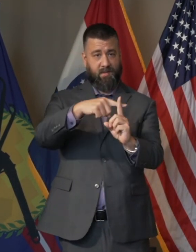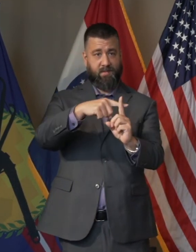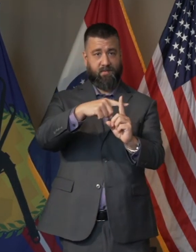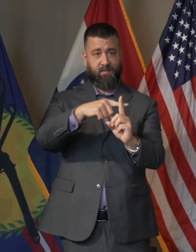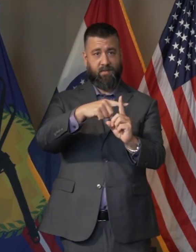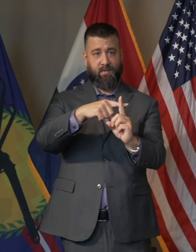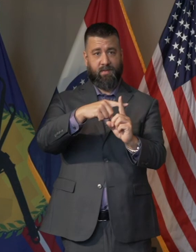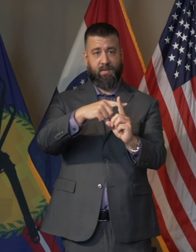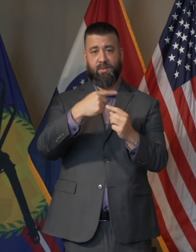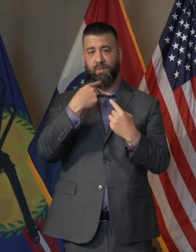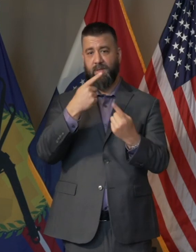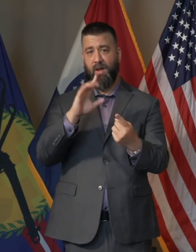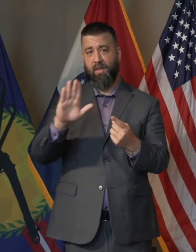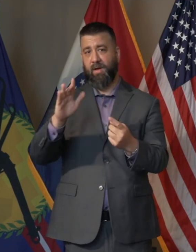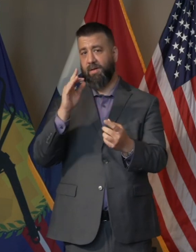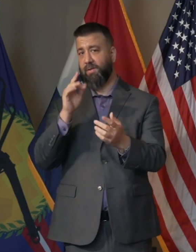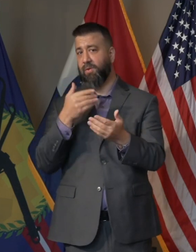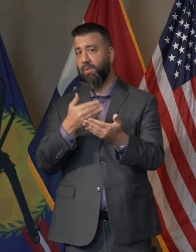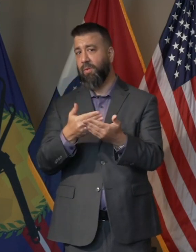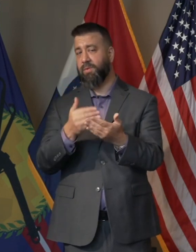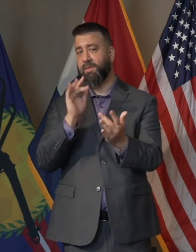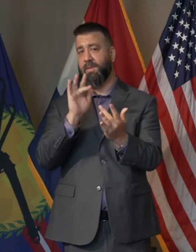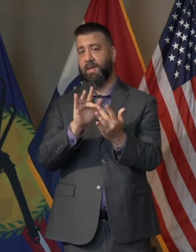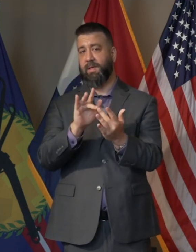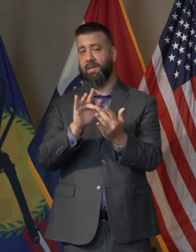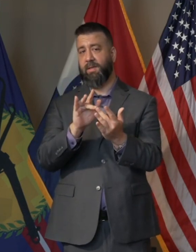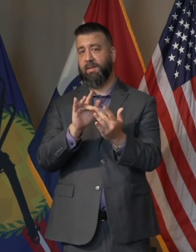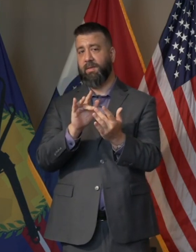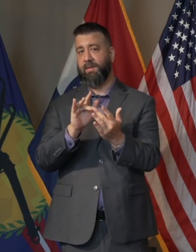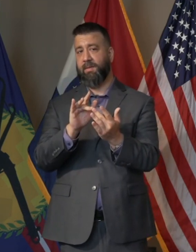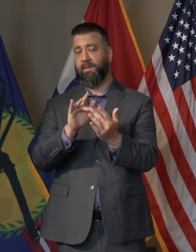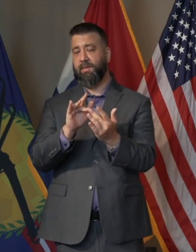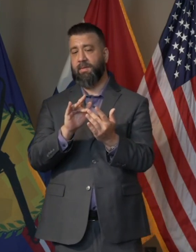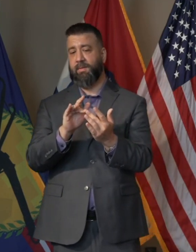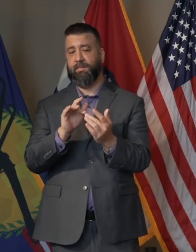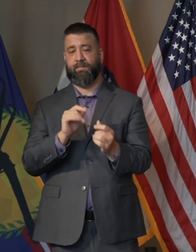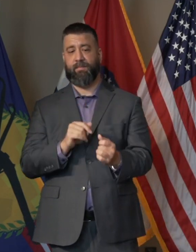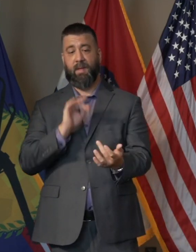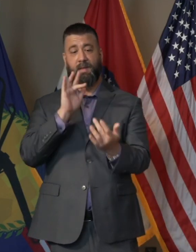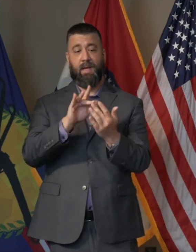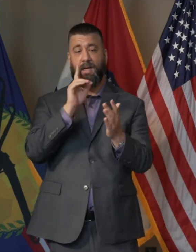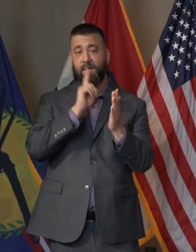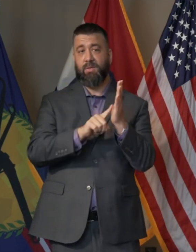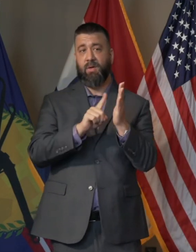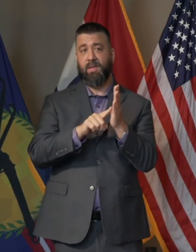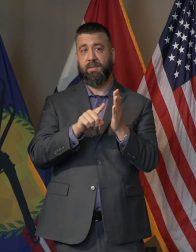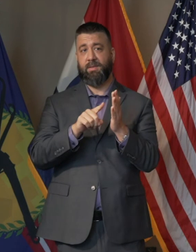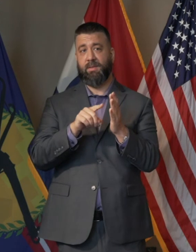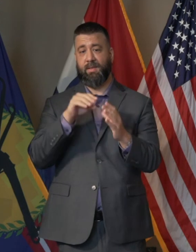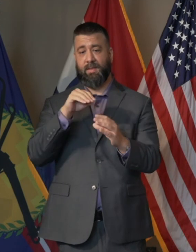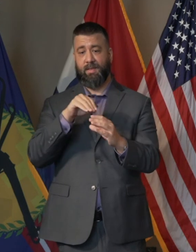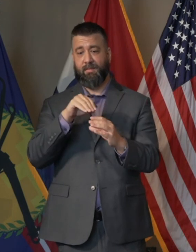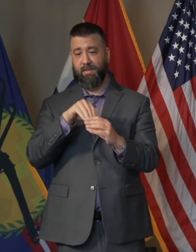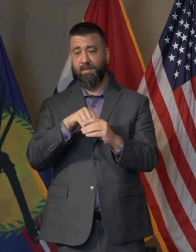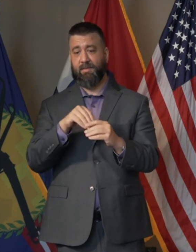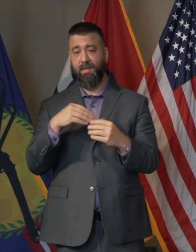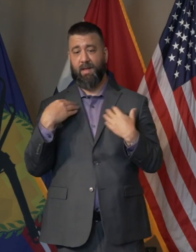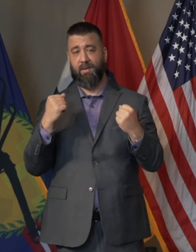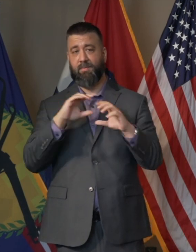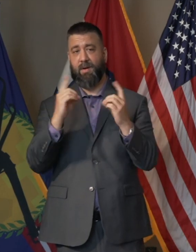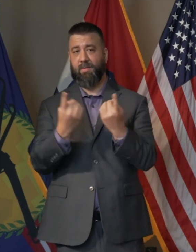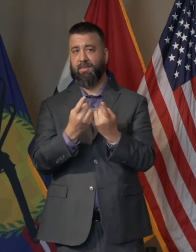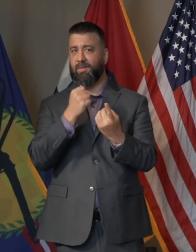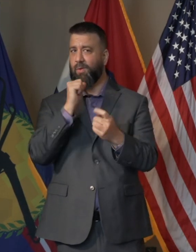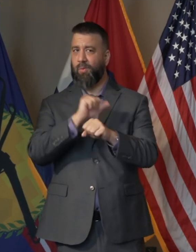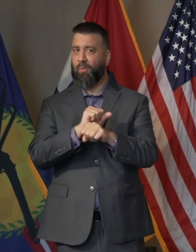contacts, because contact tracing by a public health entity just does not work well when the positivity rate is over 5%,